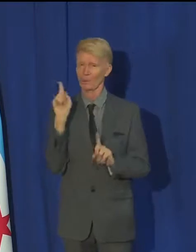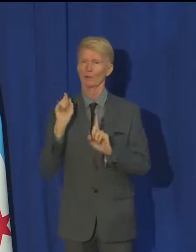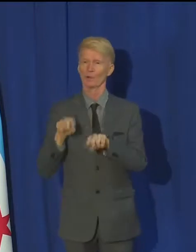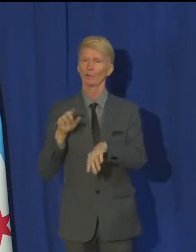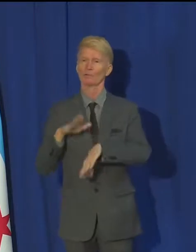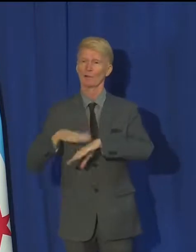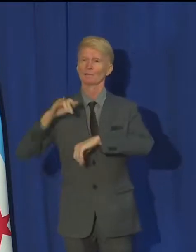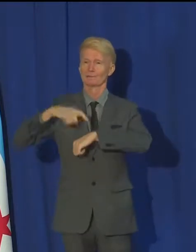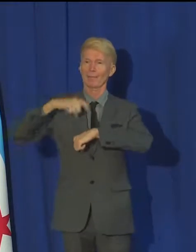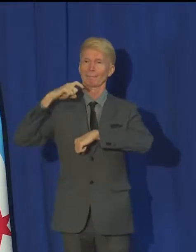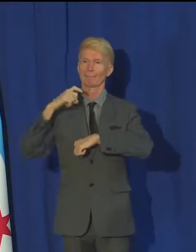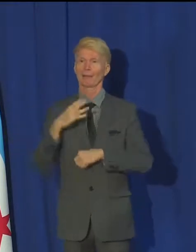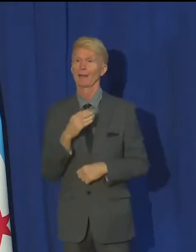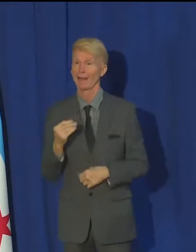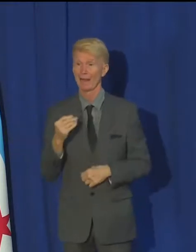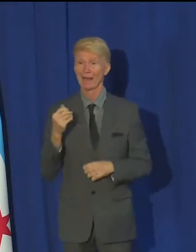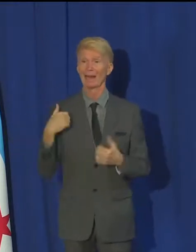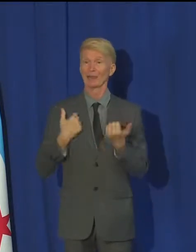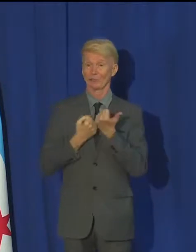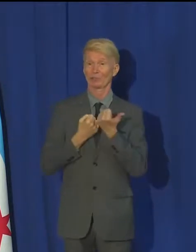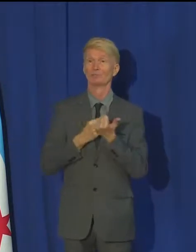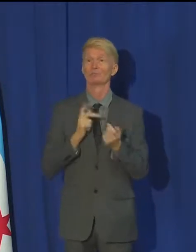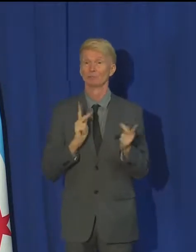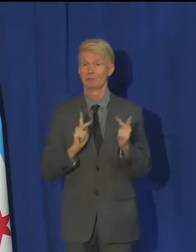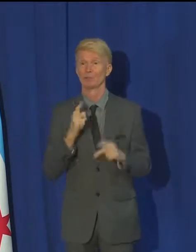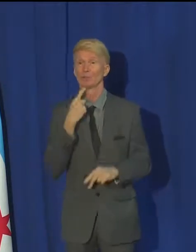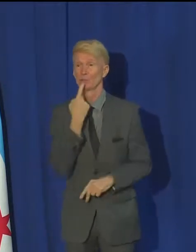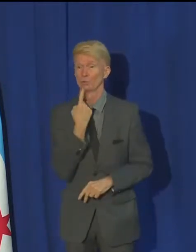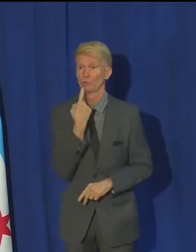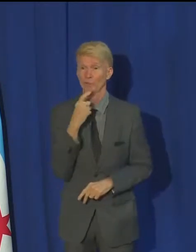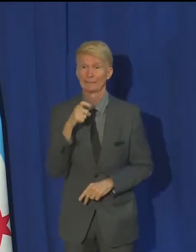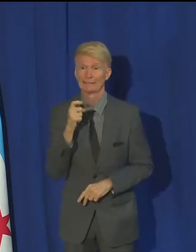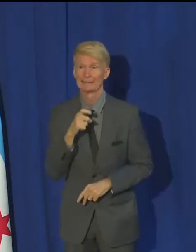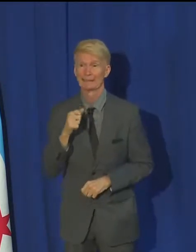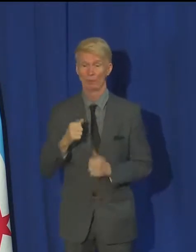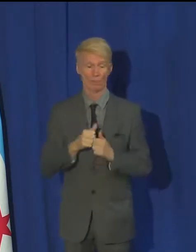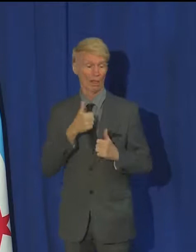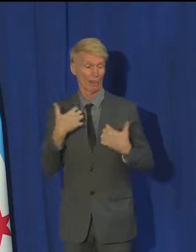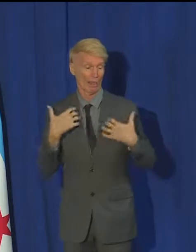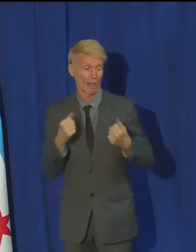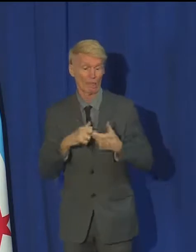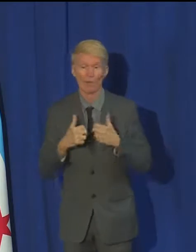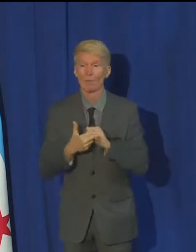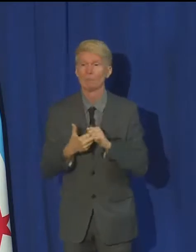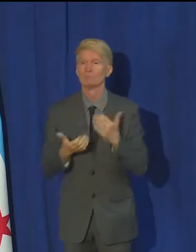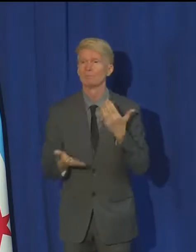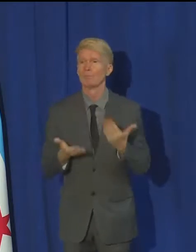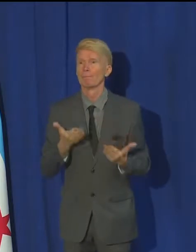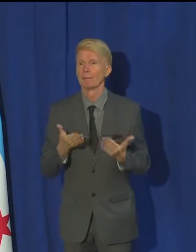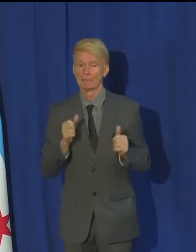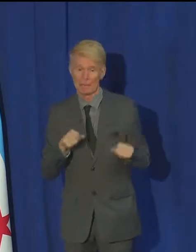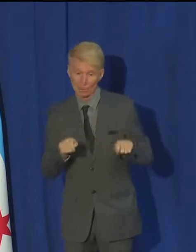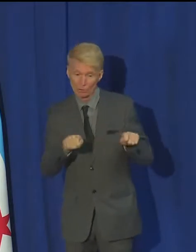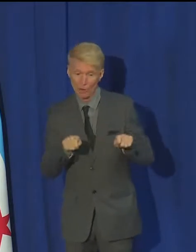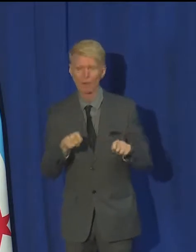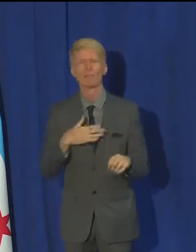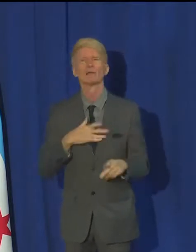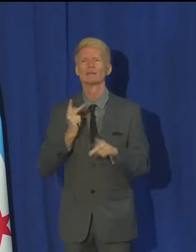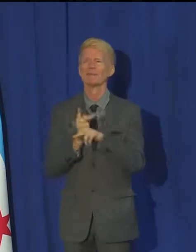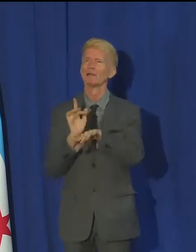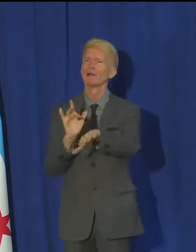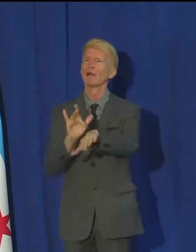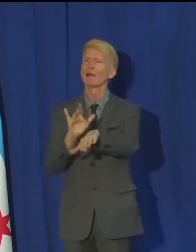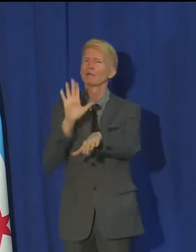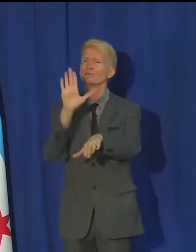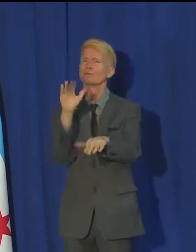would encourage them to be checking in with their doctors, because it's not just the flu shot. It's, are their chronic diseases in good control? Do they have the meds